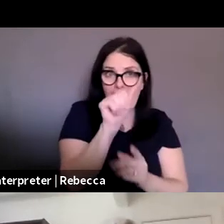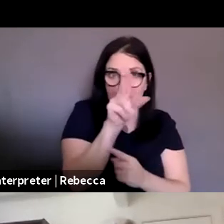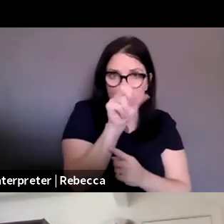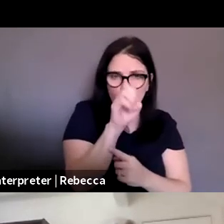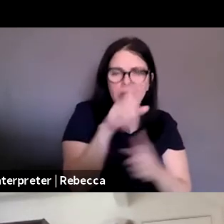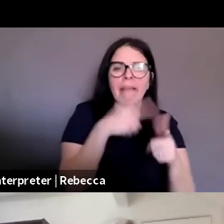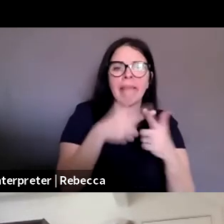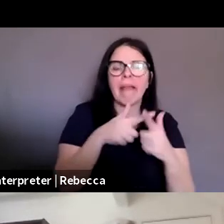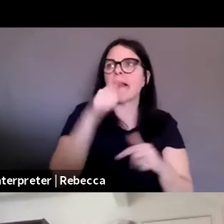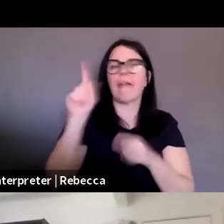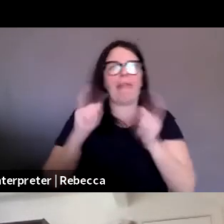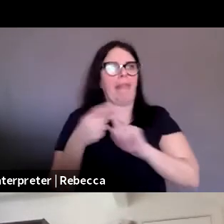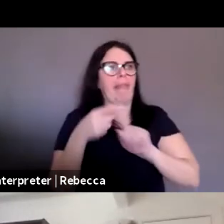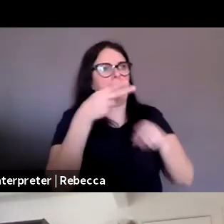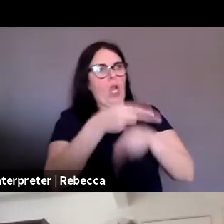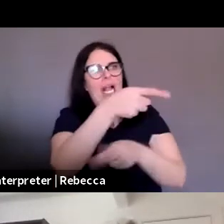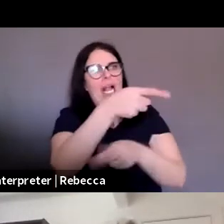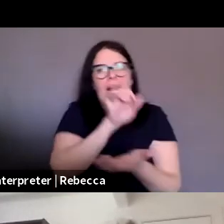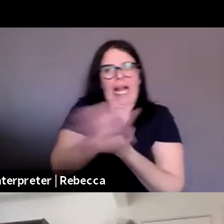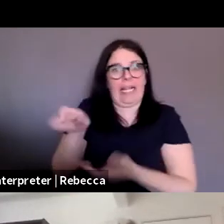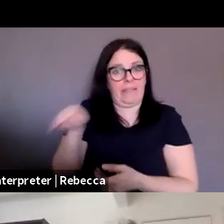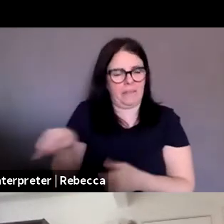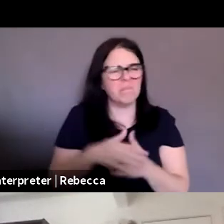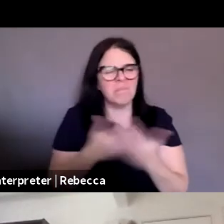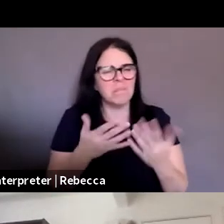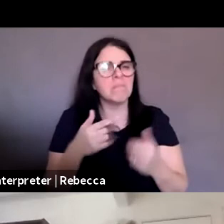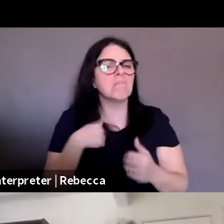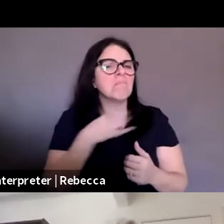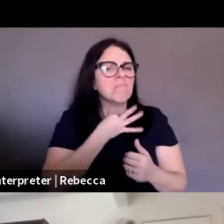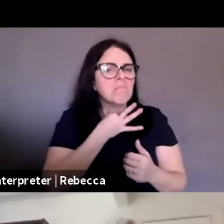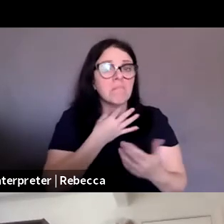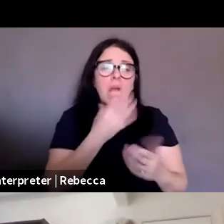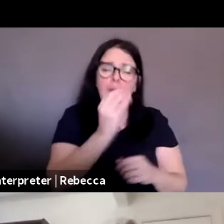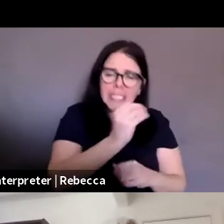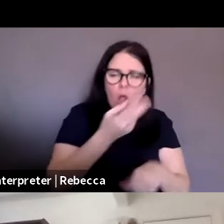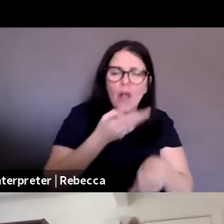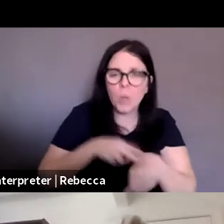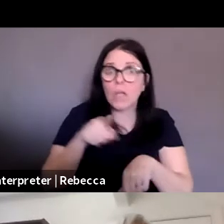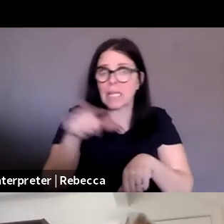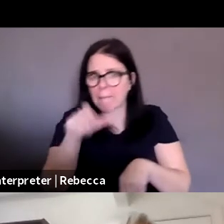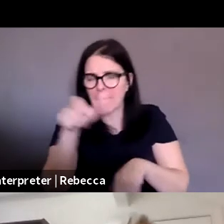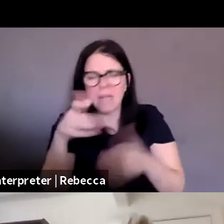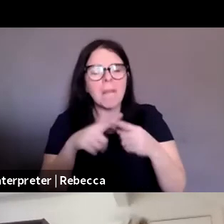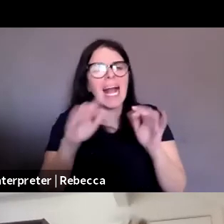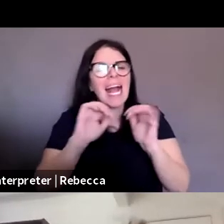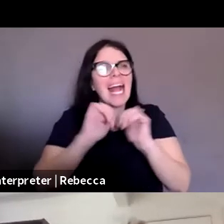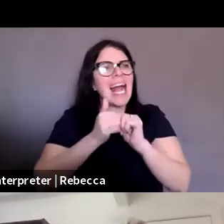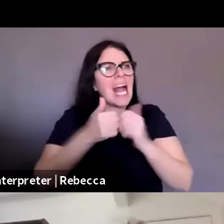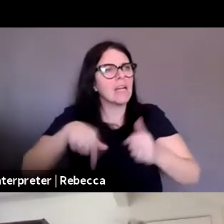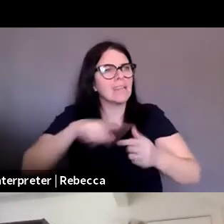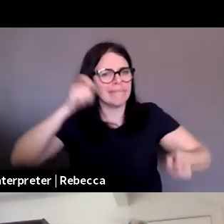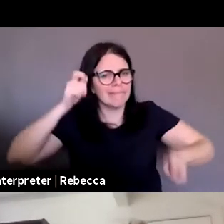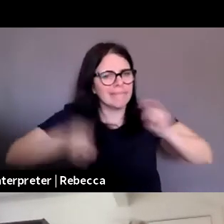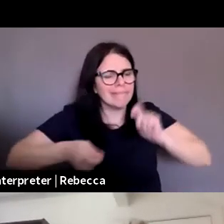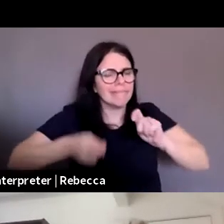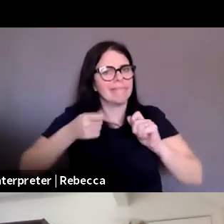well, what practices need to change that will reduce that kind of labeling? I think we do need to